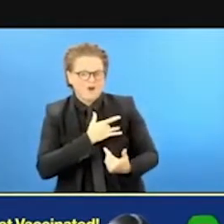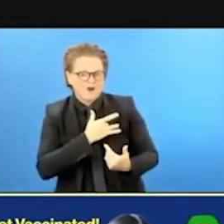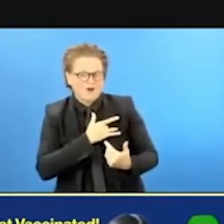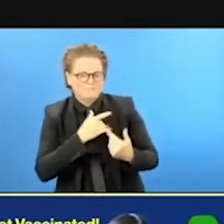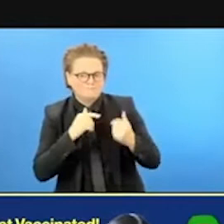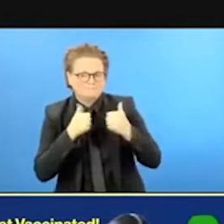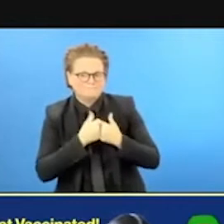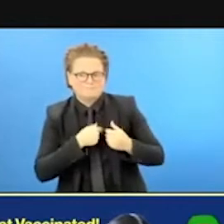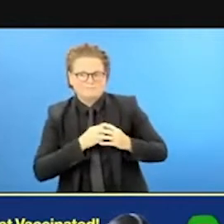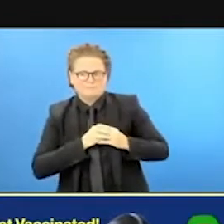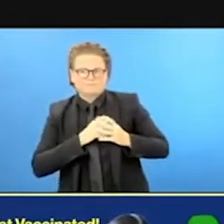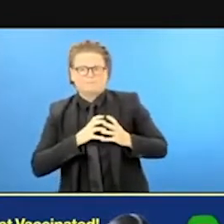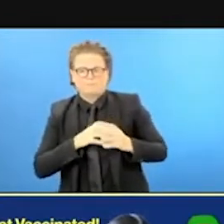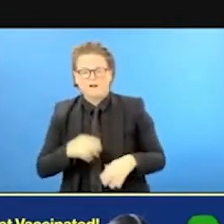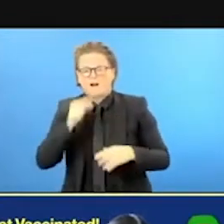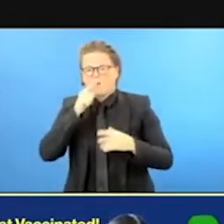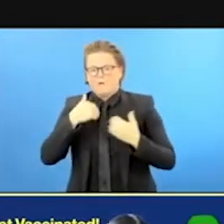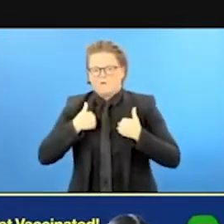who have hypertension,